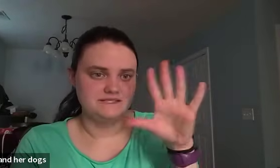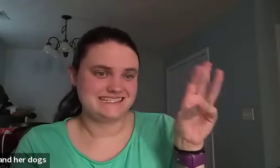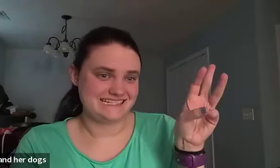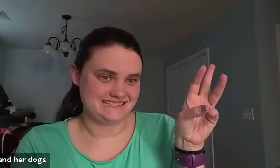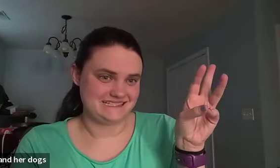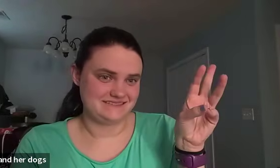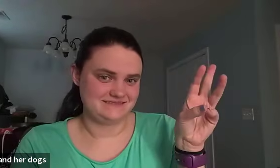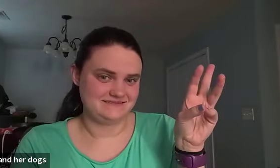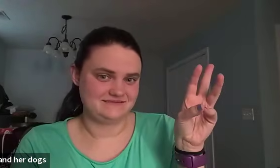456.